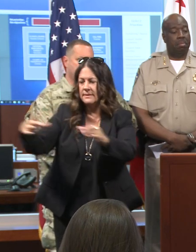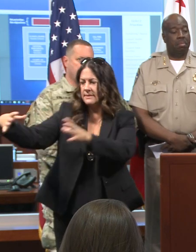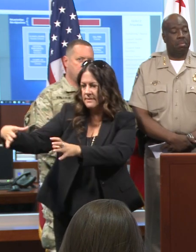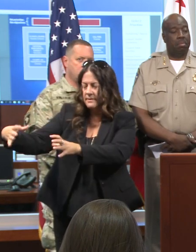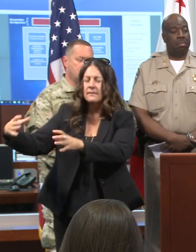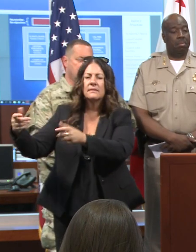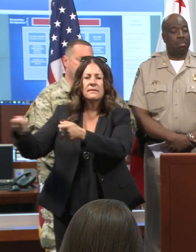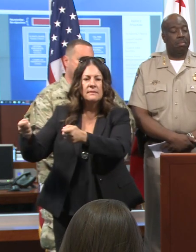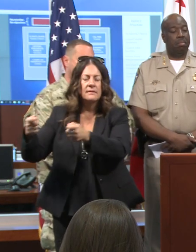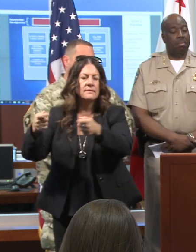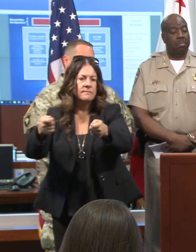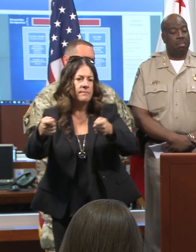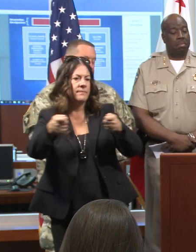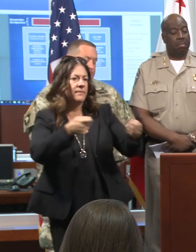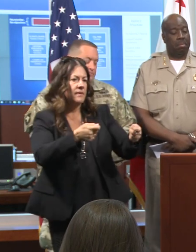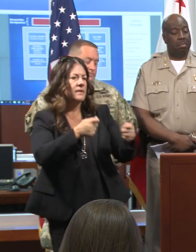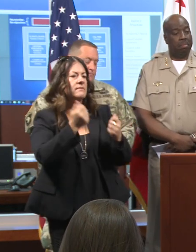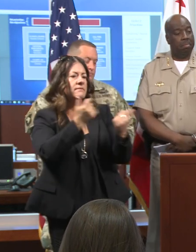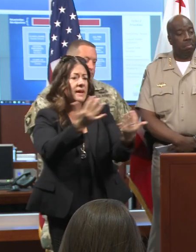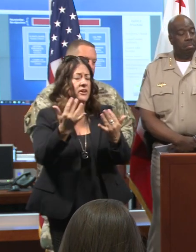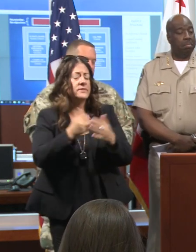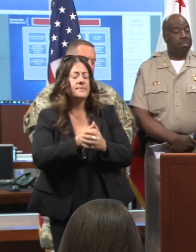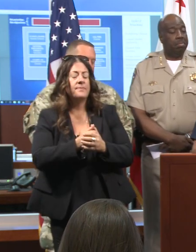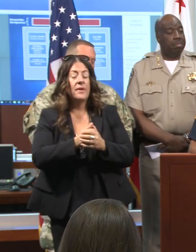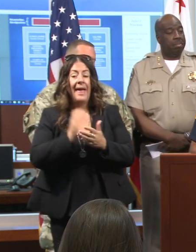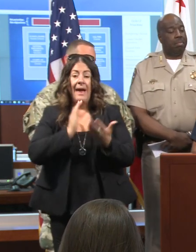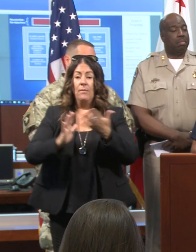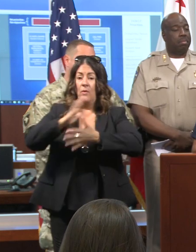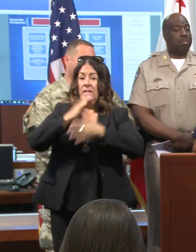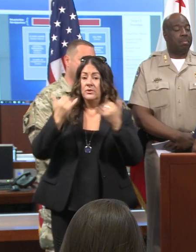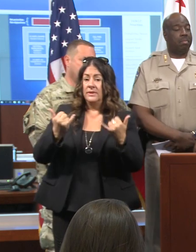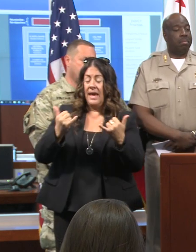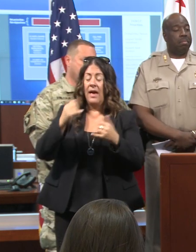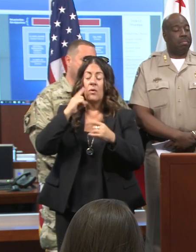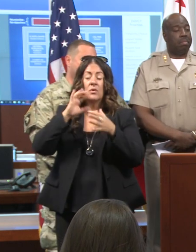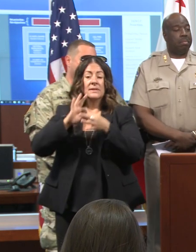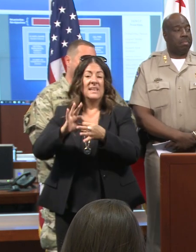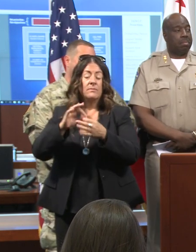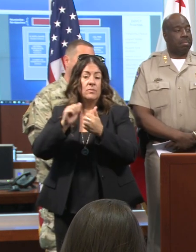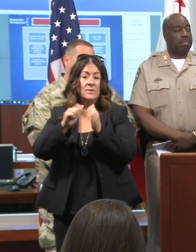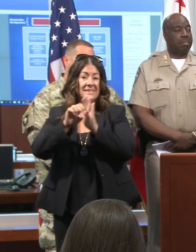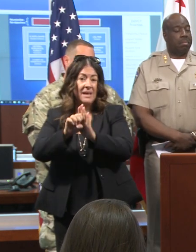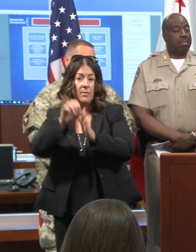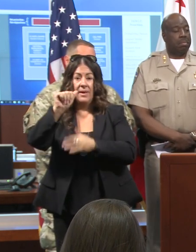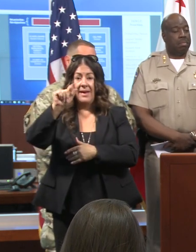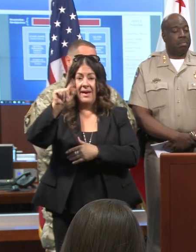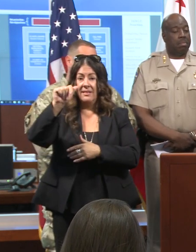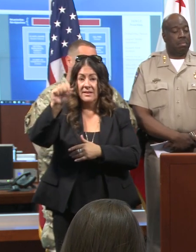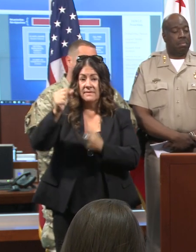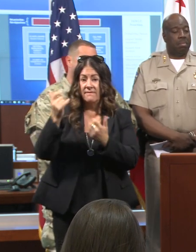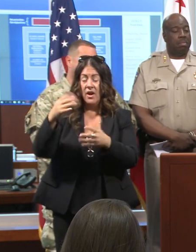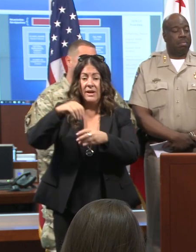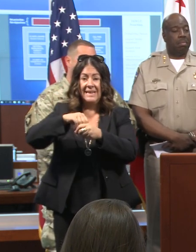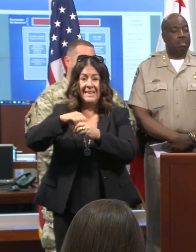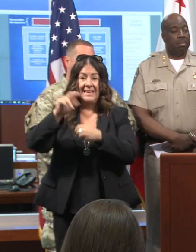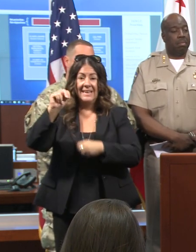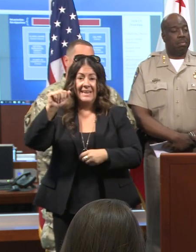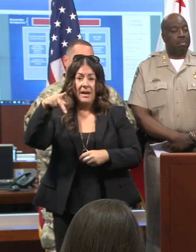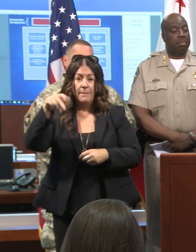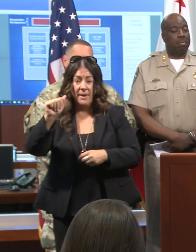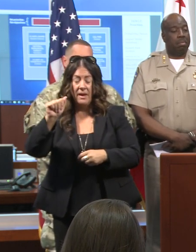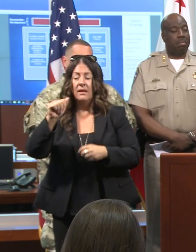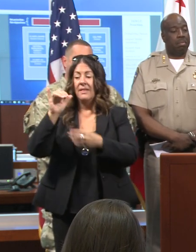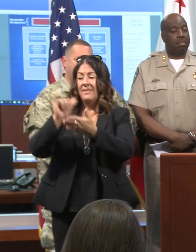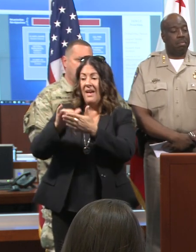priorities today are, for example, on the Atlas fire in Napa County, we want to button up the portion of the fire